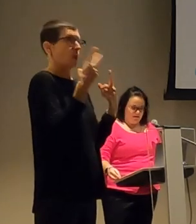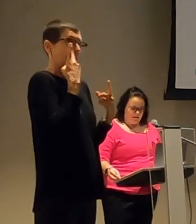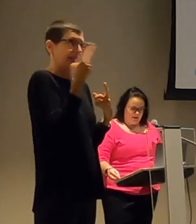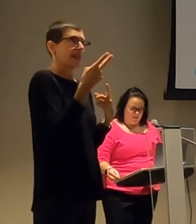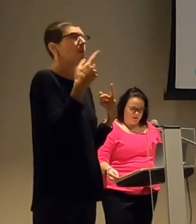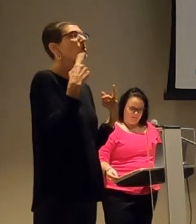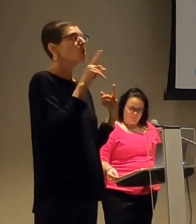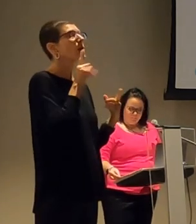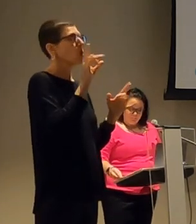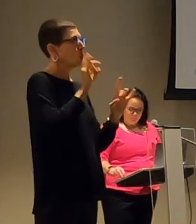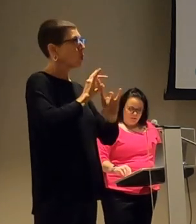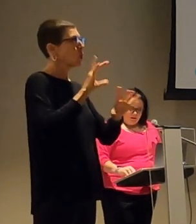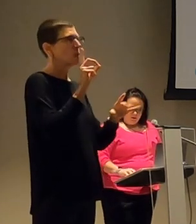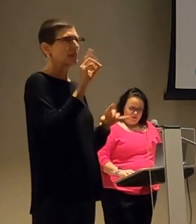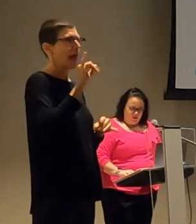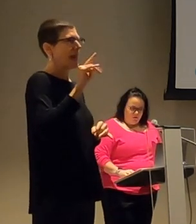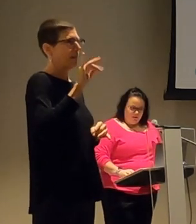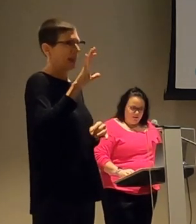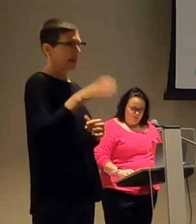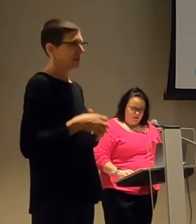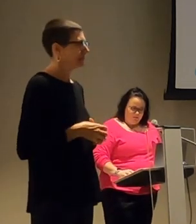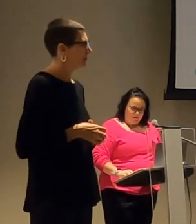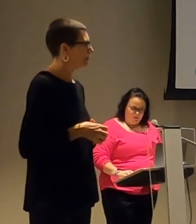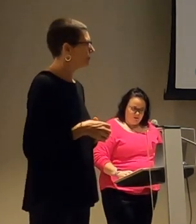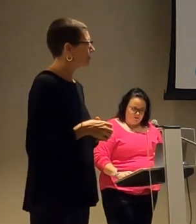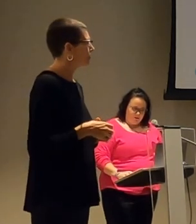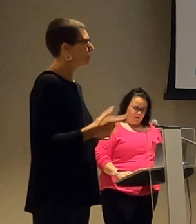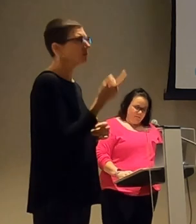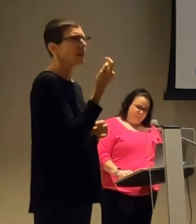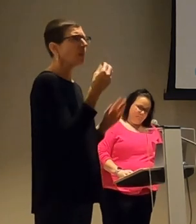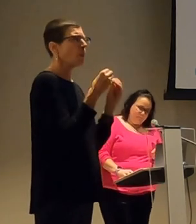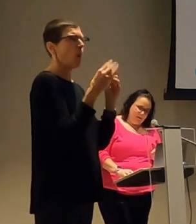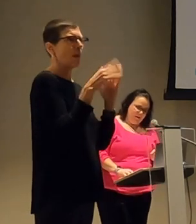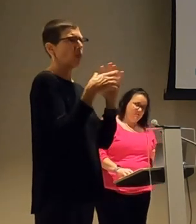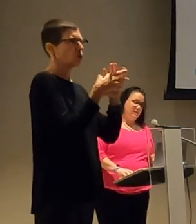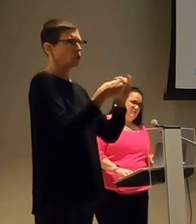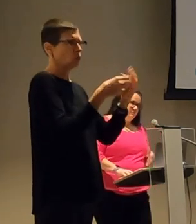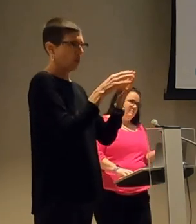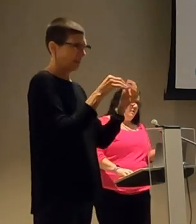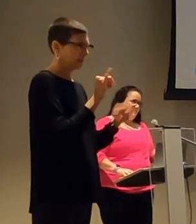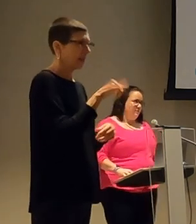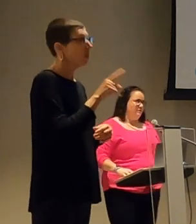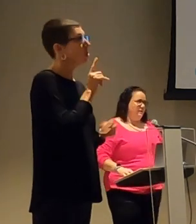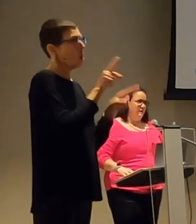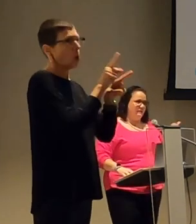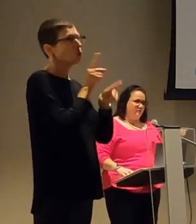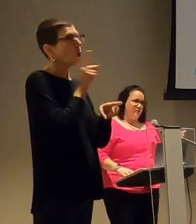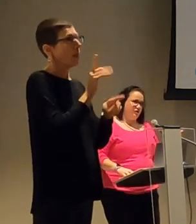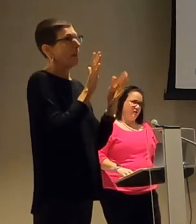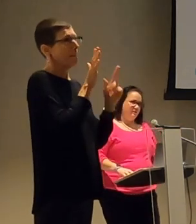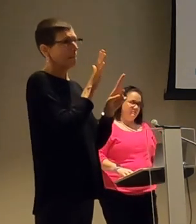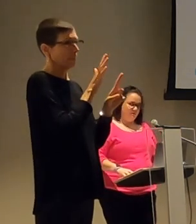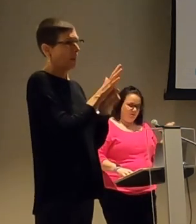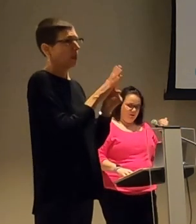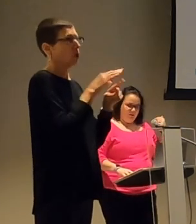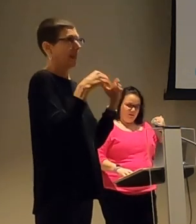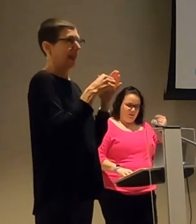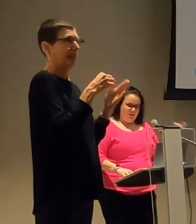they're quite dynamic. So a little bit about the story. It was also really popular in